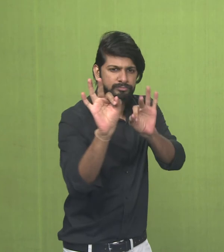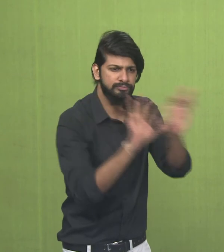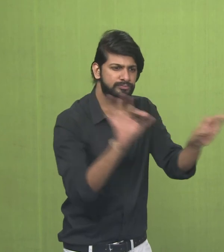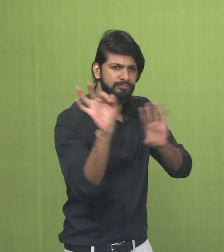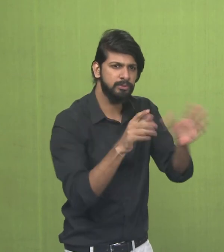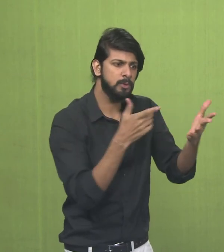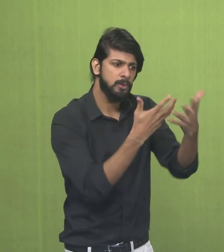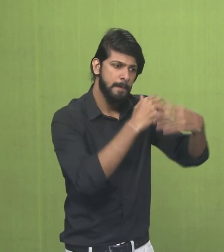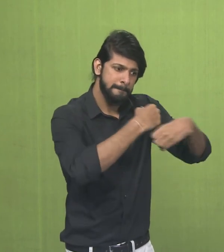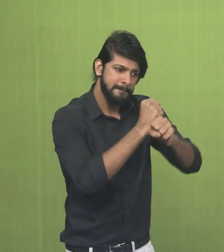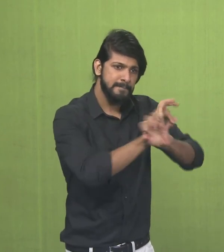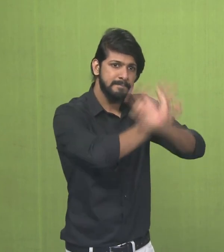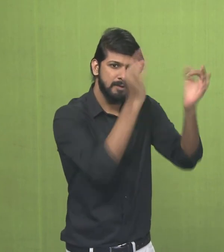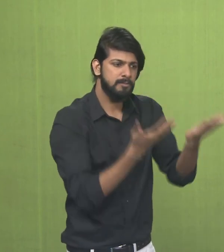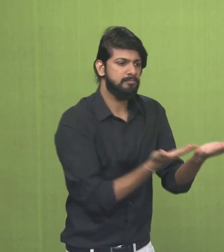daily life of Indian people.